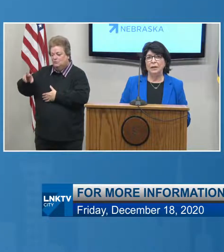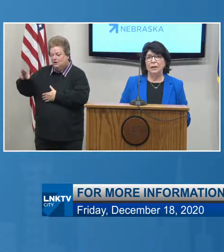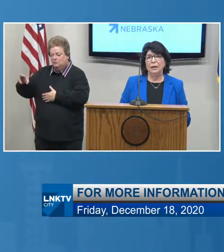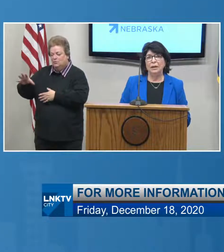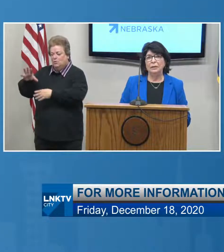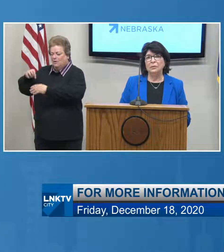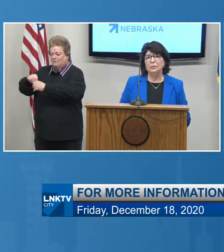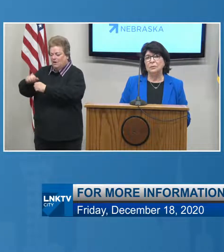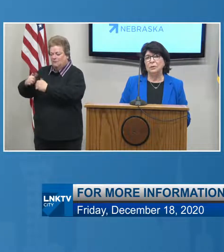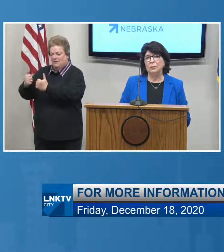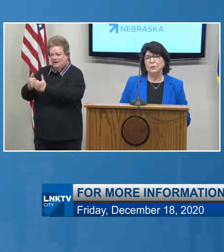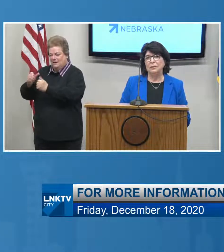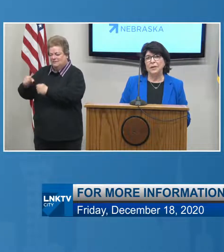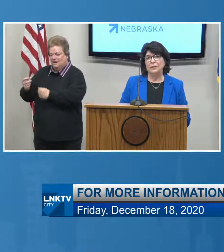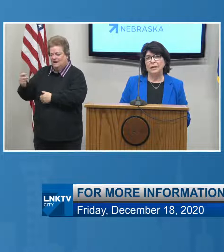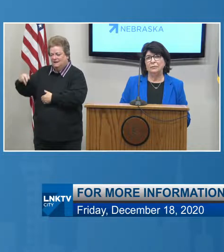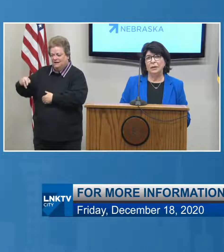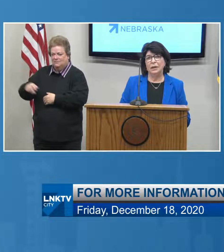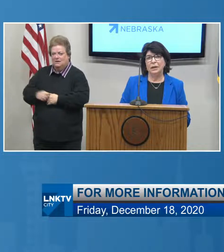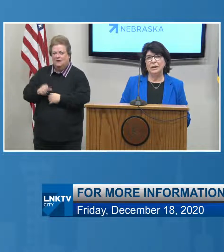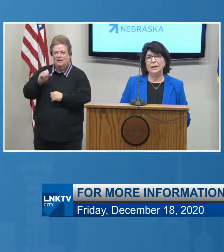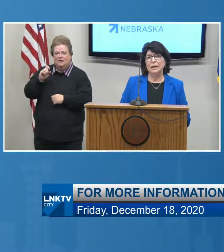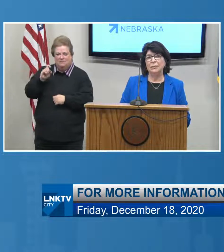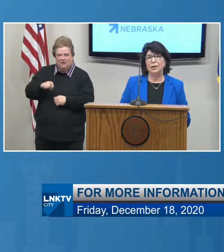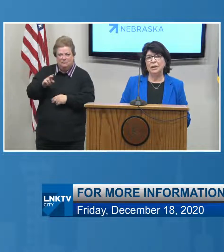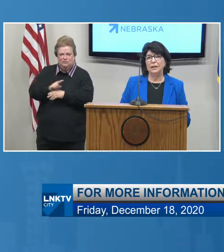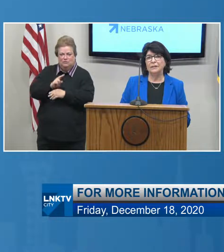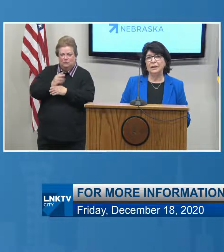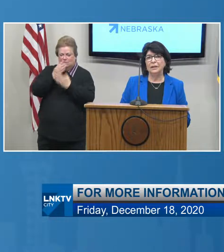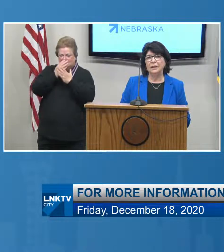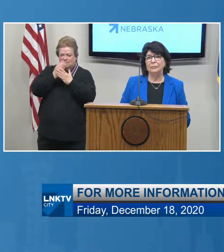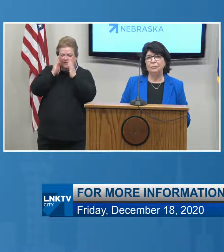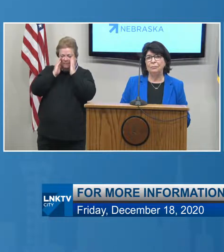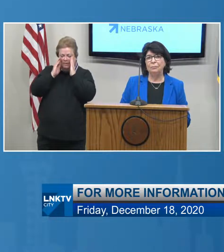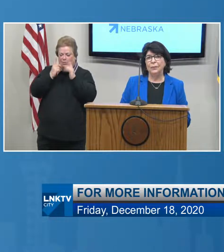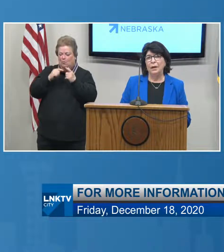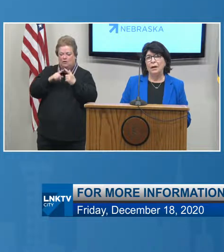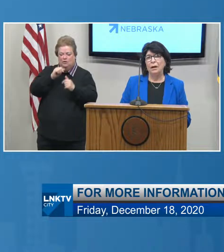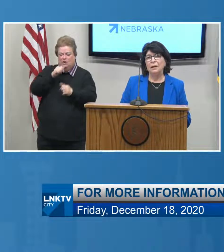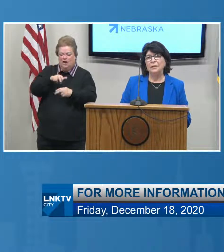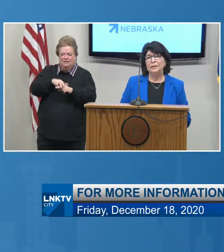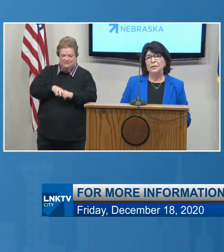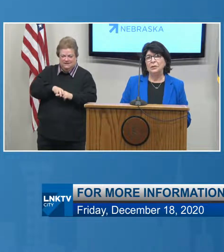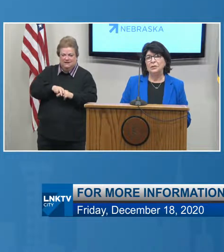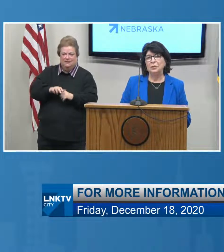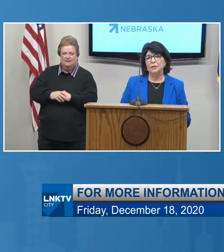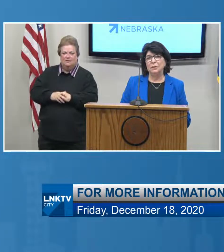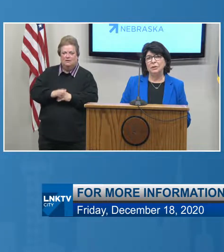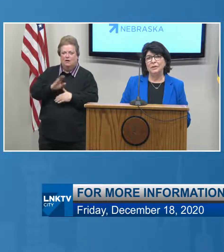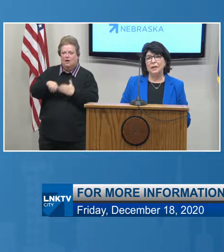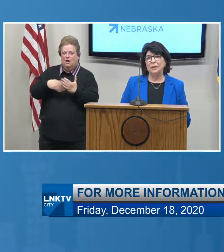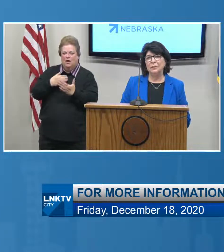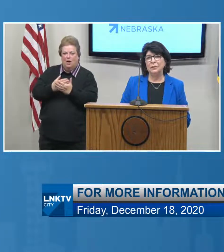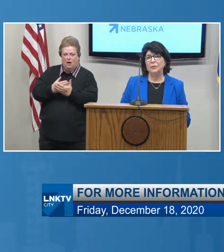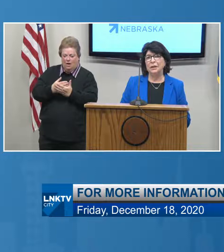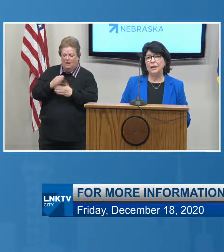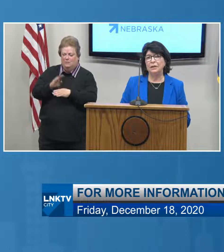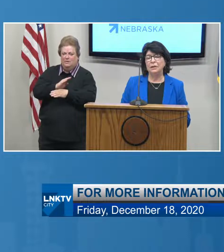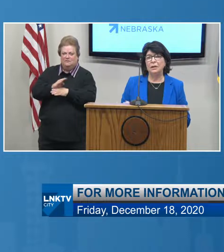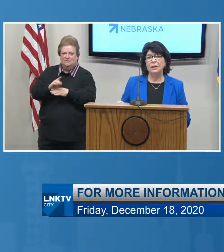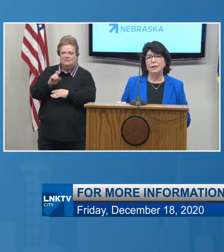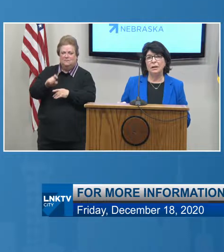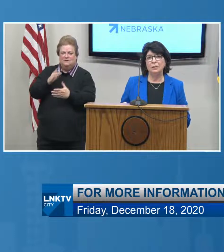games. Individuals must wear face covering anytime they are not seated. All establishments must stop